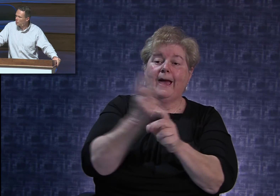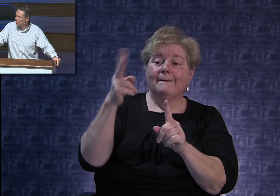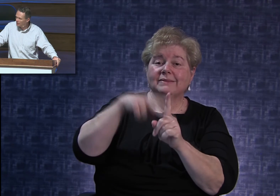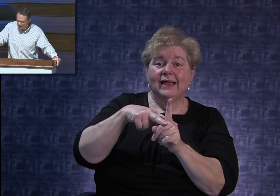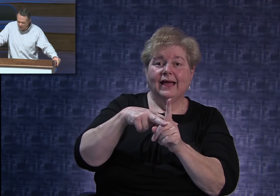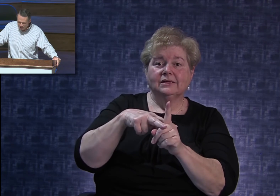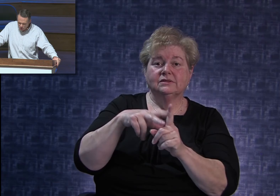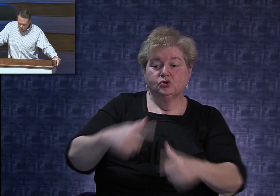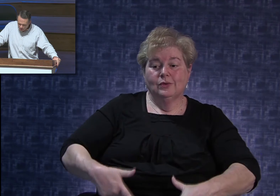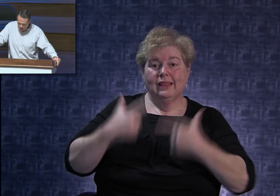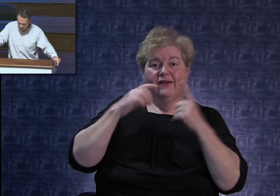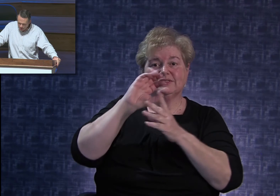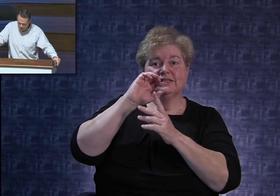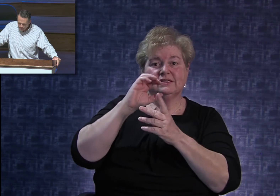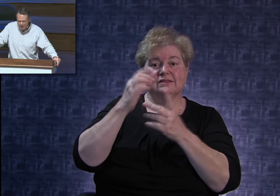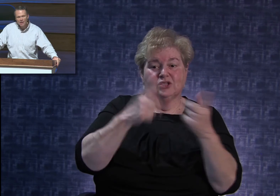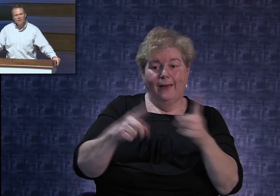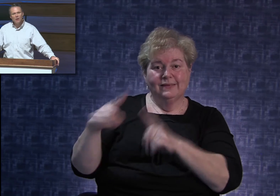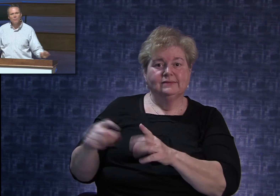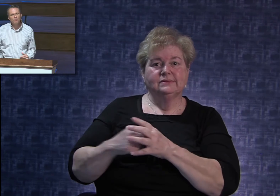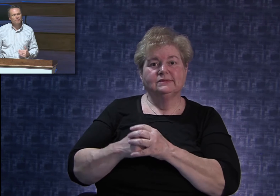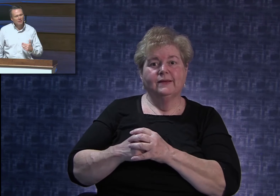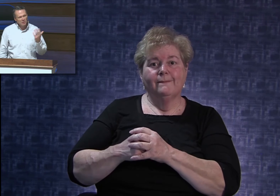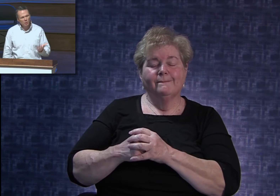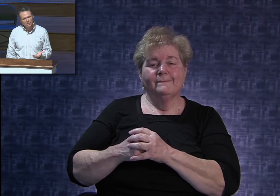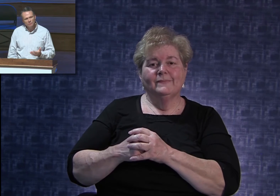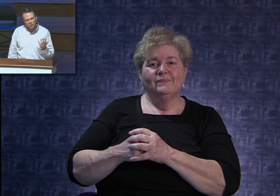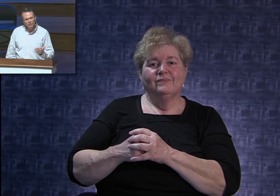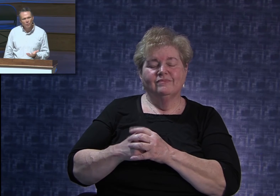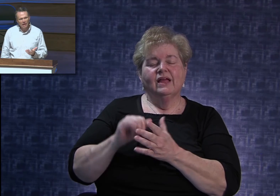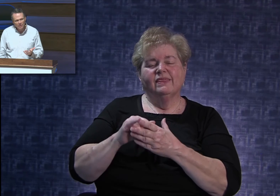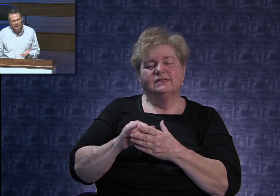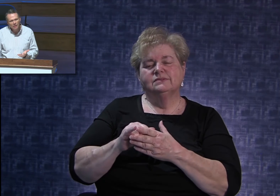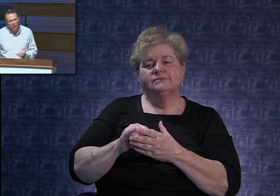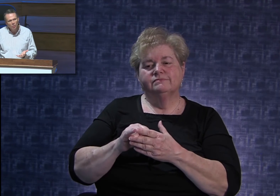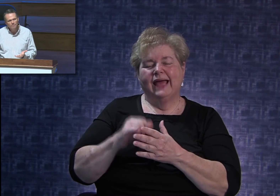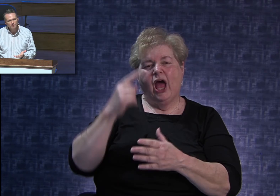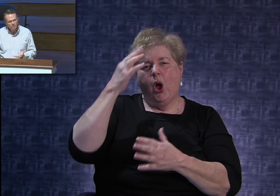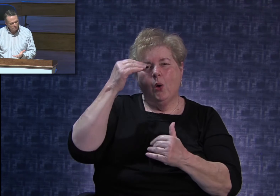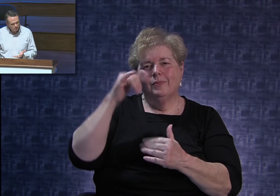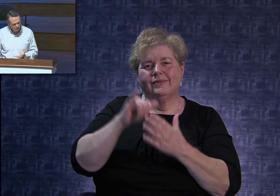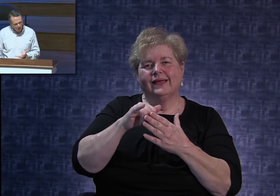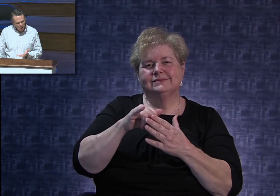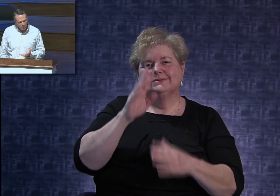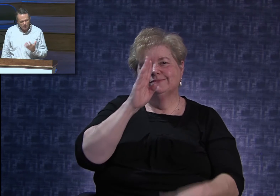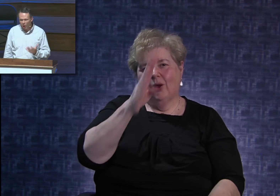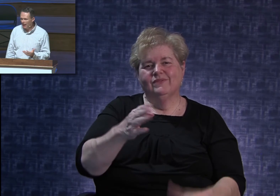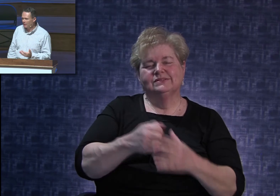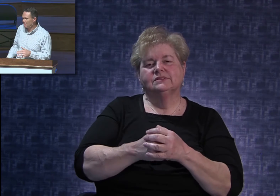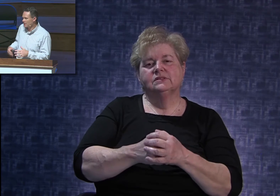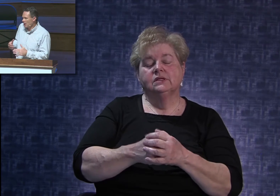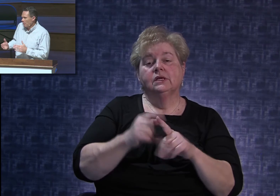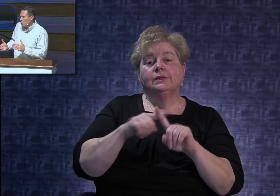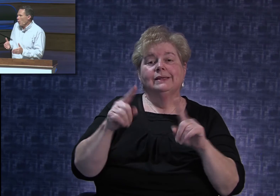to life's circumstances. Now, that's pretty straightforward, I think, I hope. But Paul